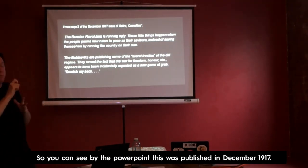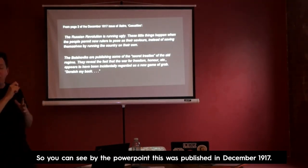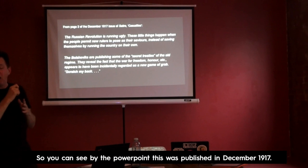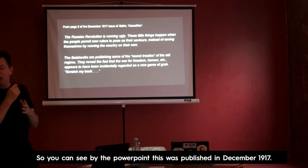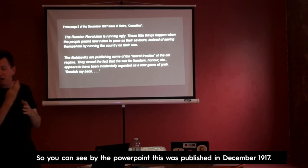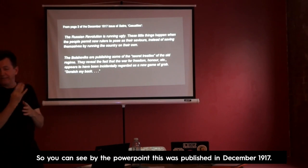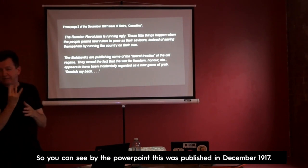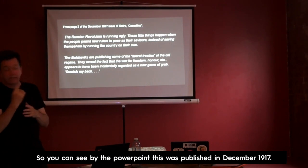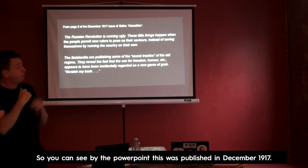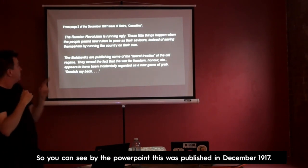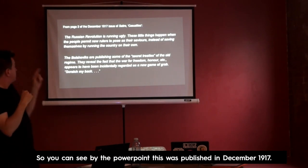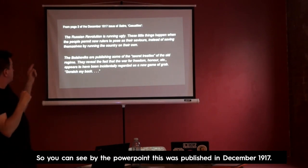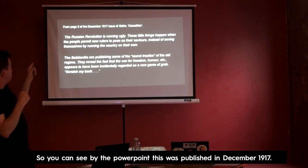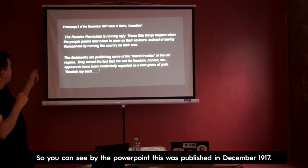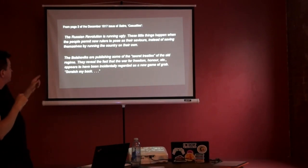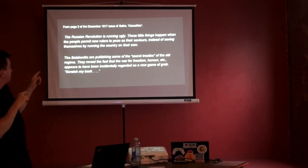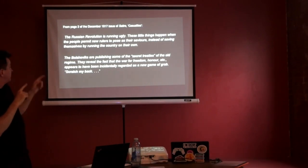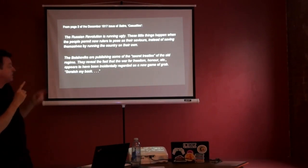This was published in December 1917.